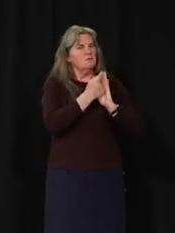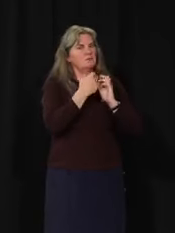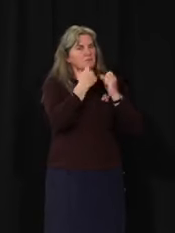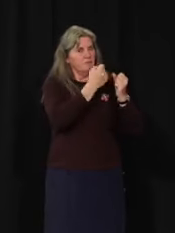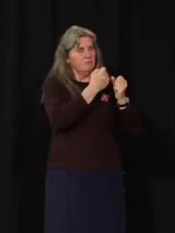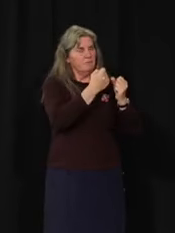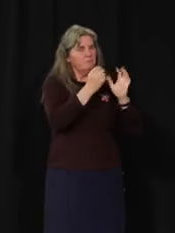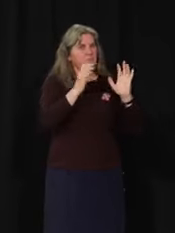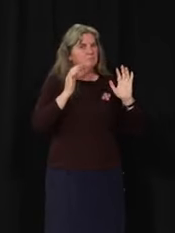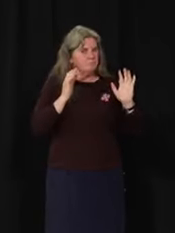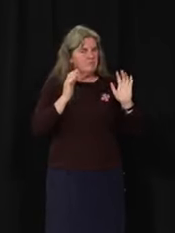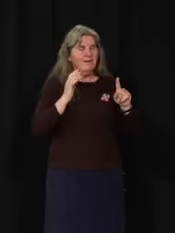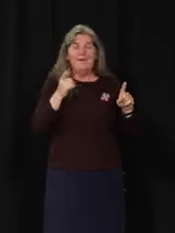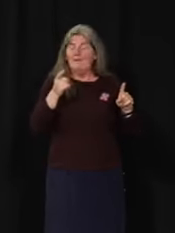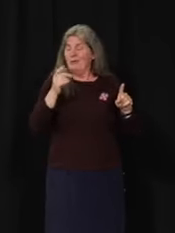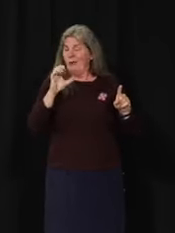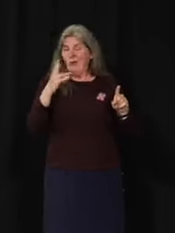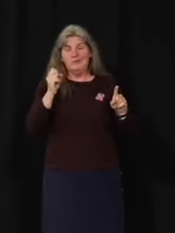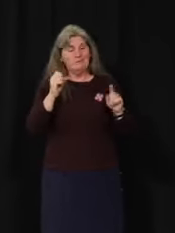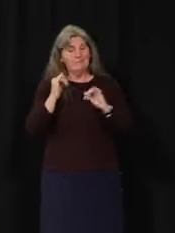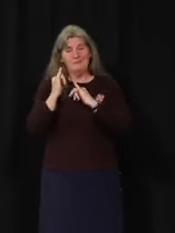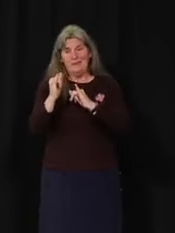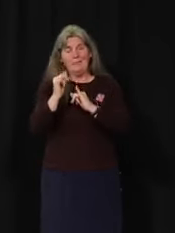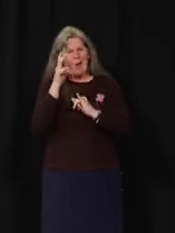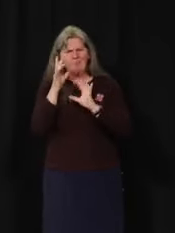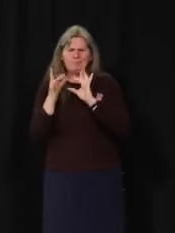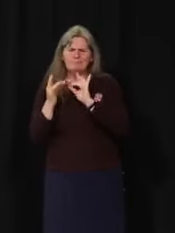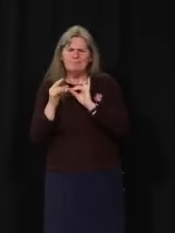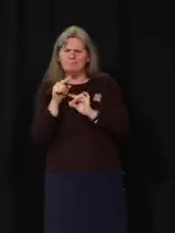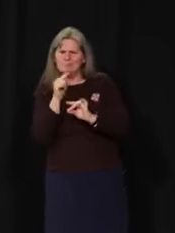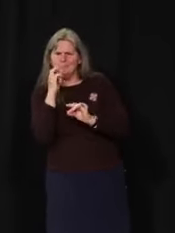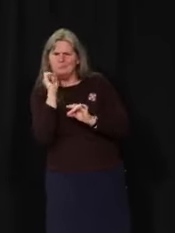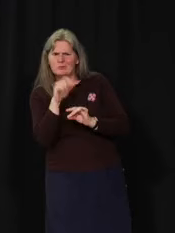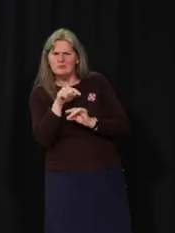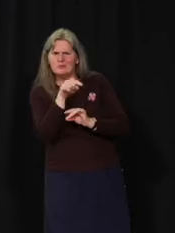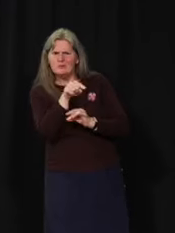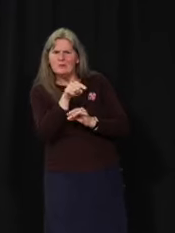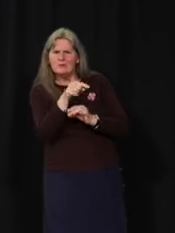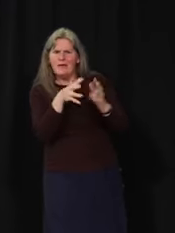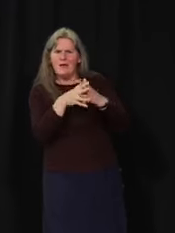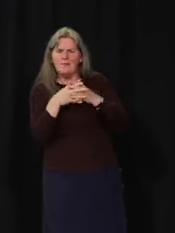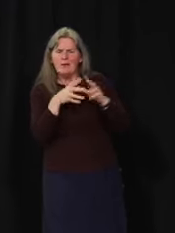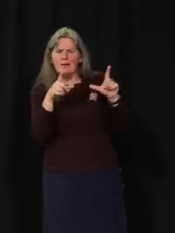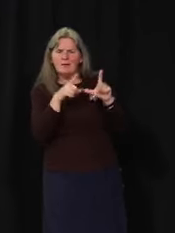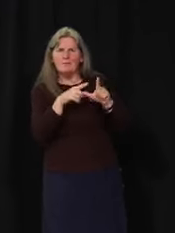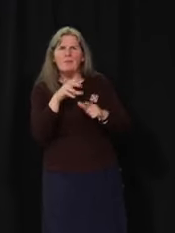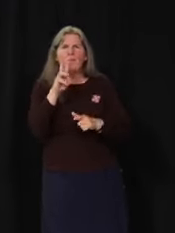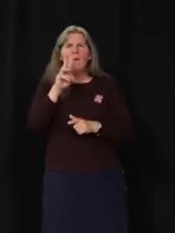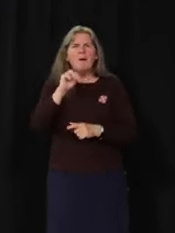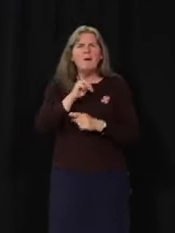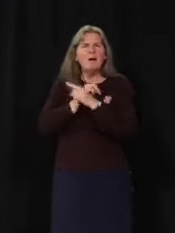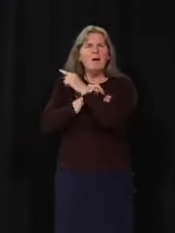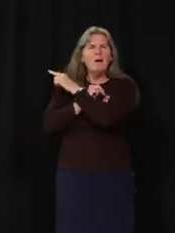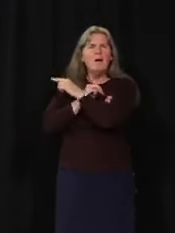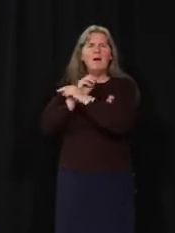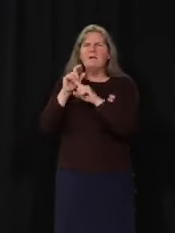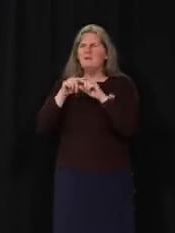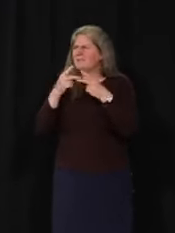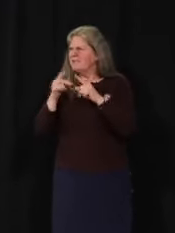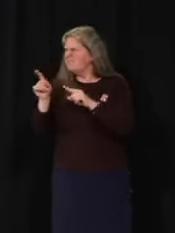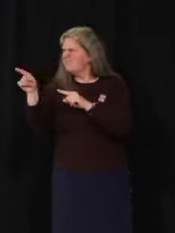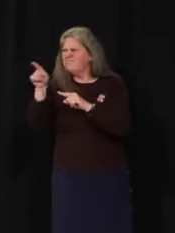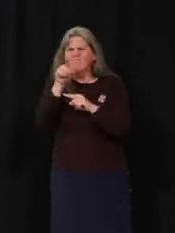And we too, Chris, we've been hearing the same thing about seeing some vehicles at Walmart at different places